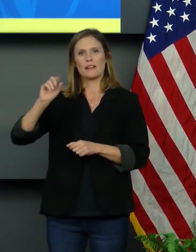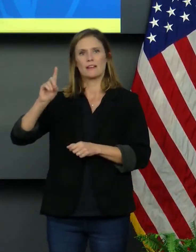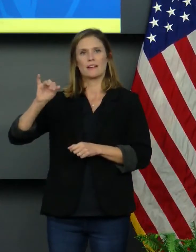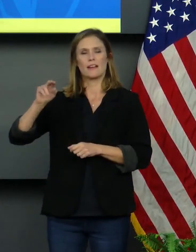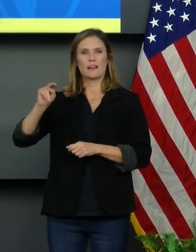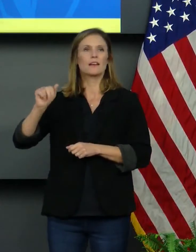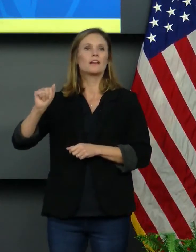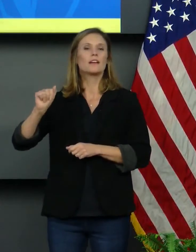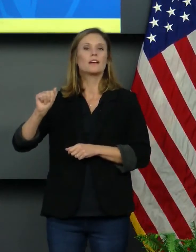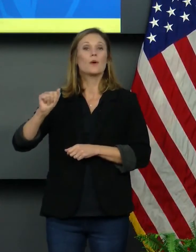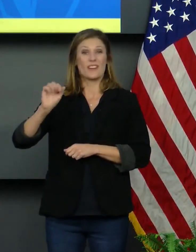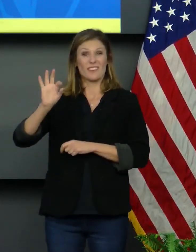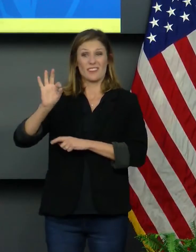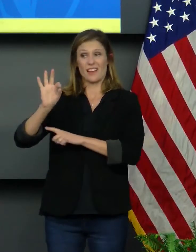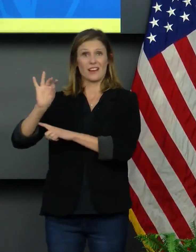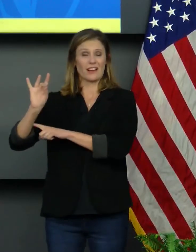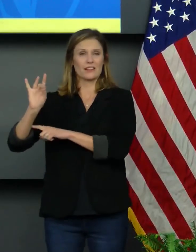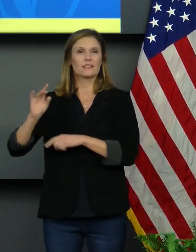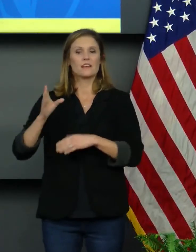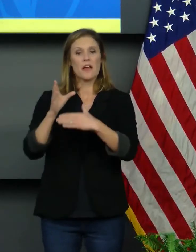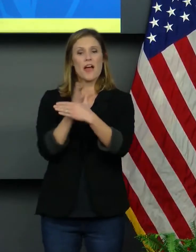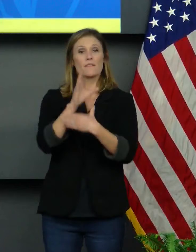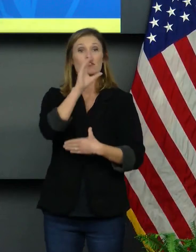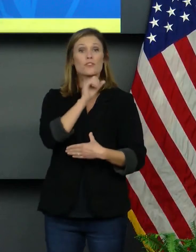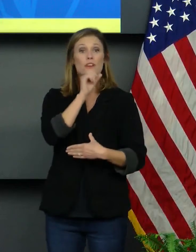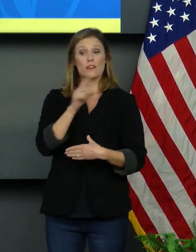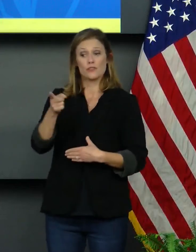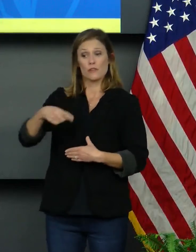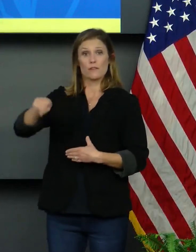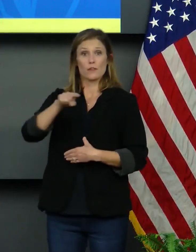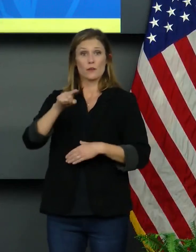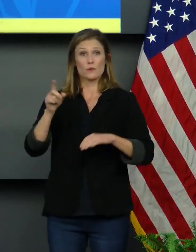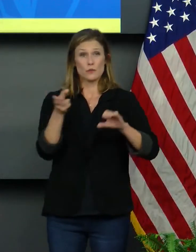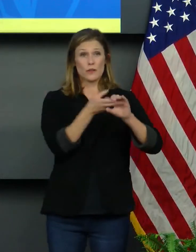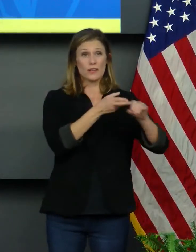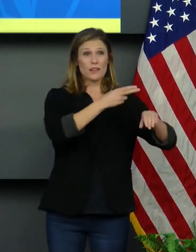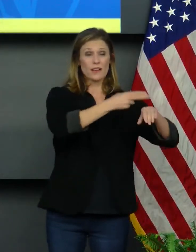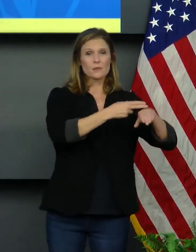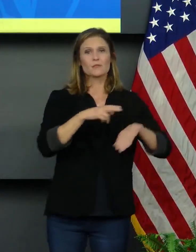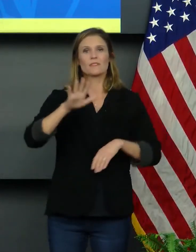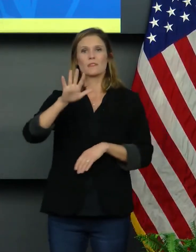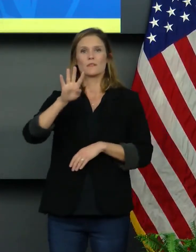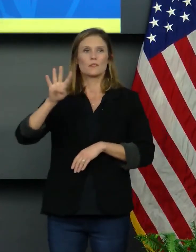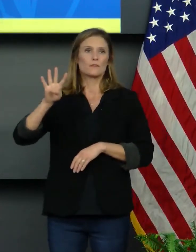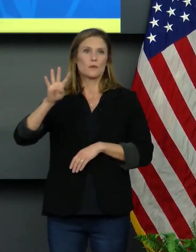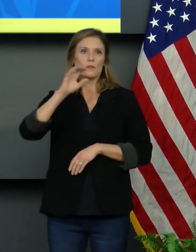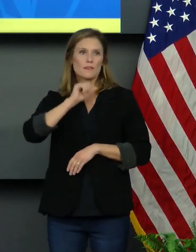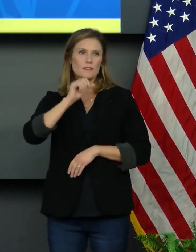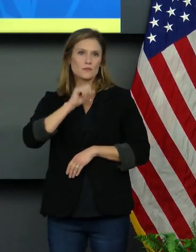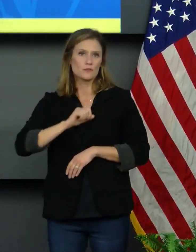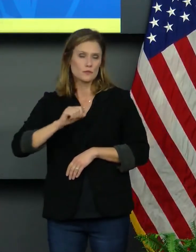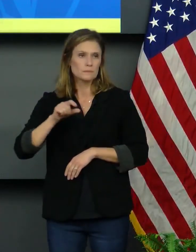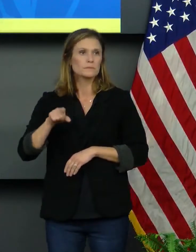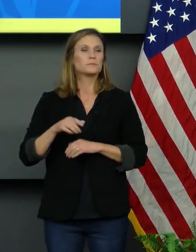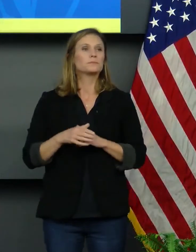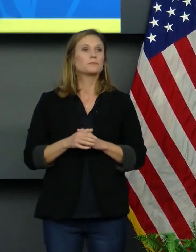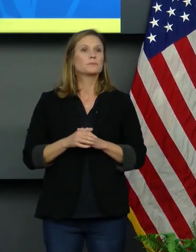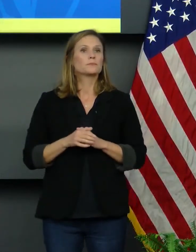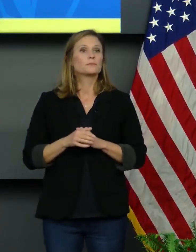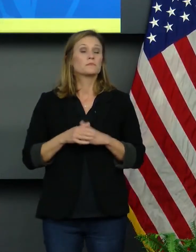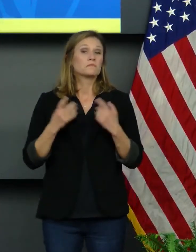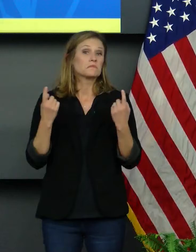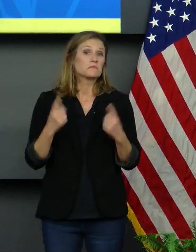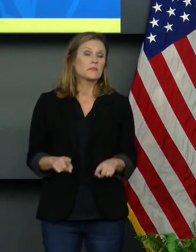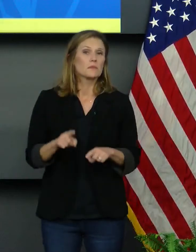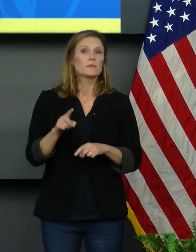98. The average age of those that are in the hospital is 54 years old. And